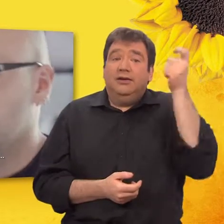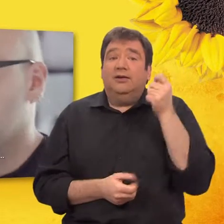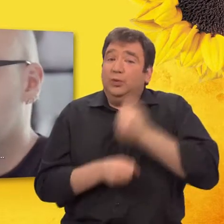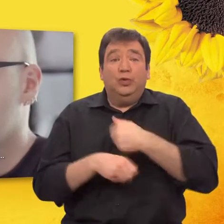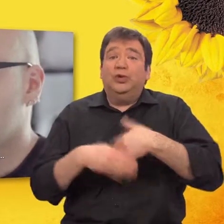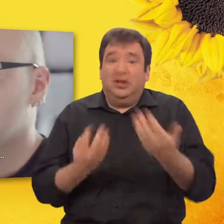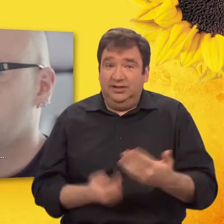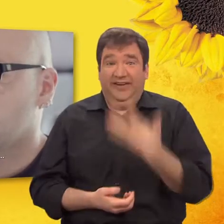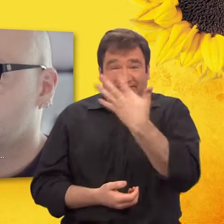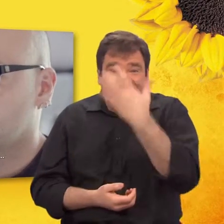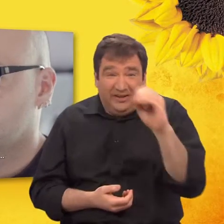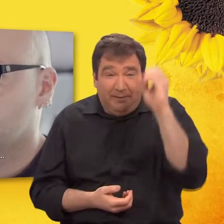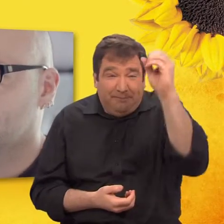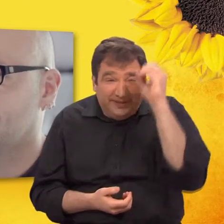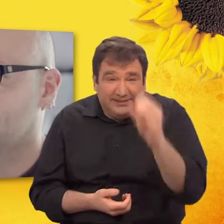país, los parados,